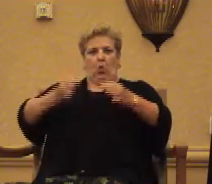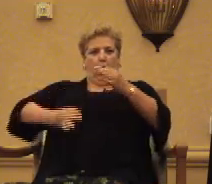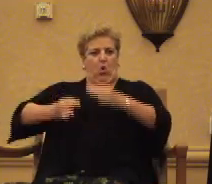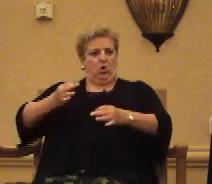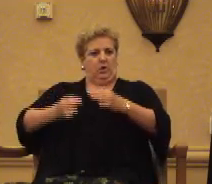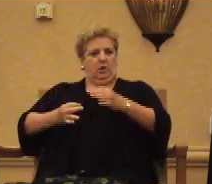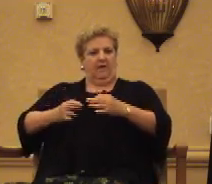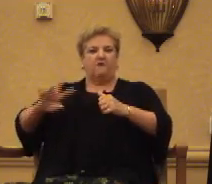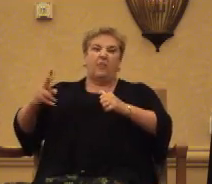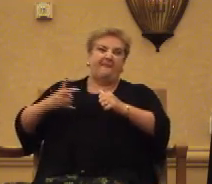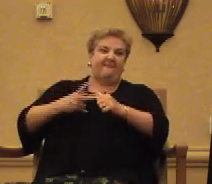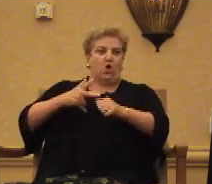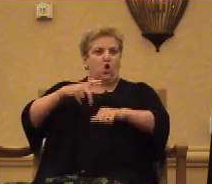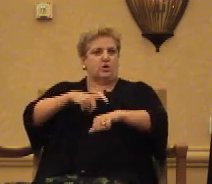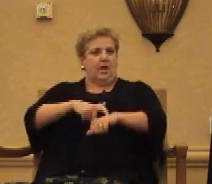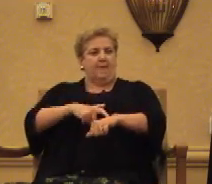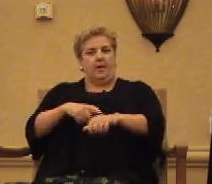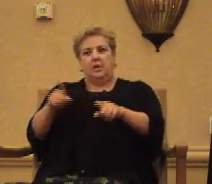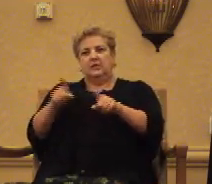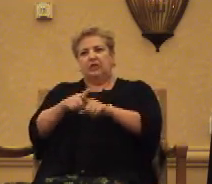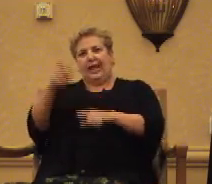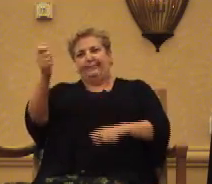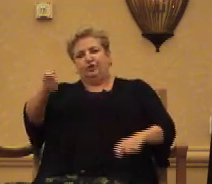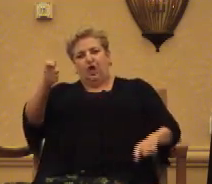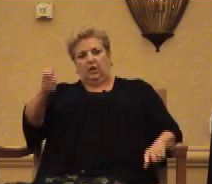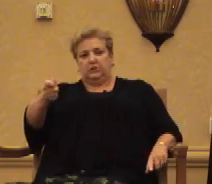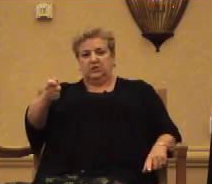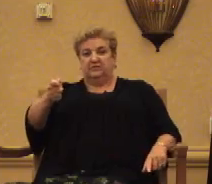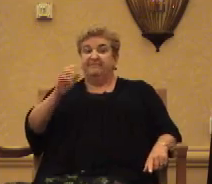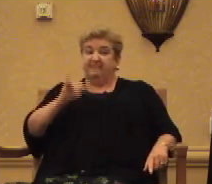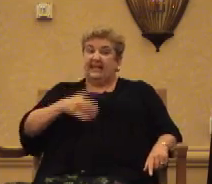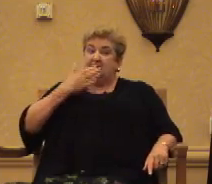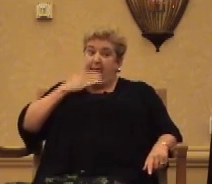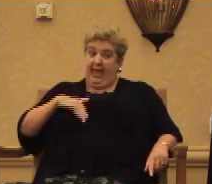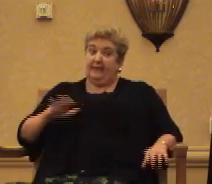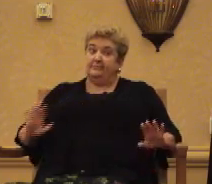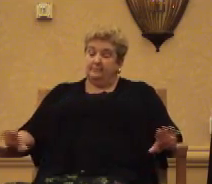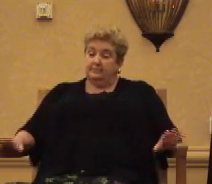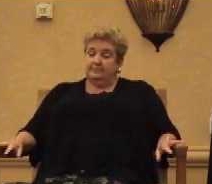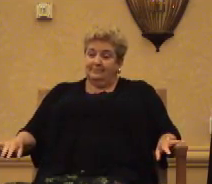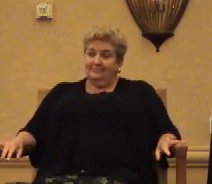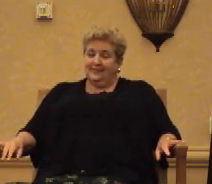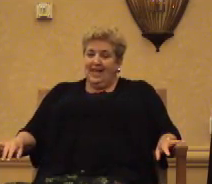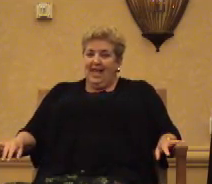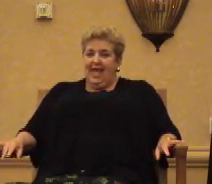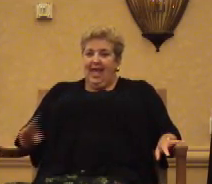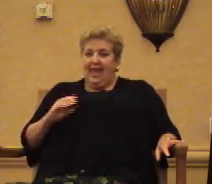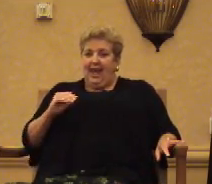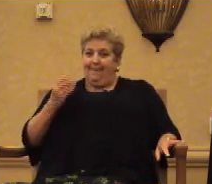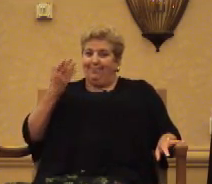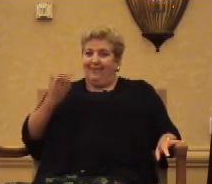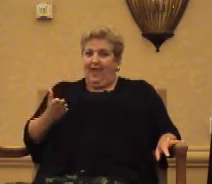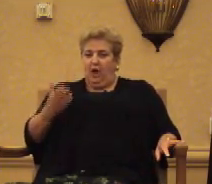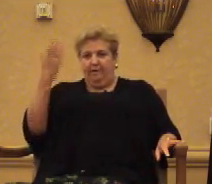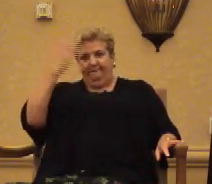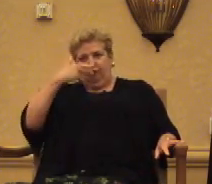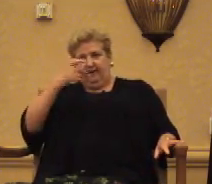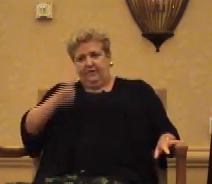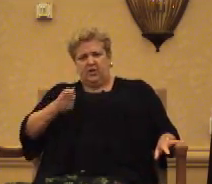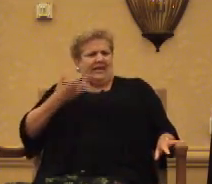third time, same judge, and this is bad. And I'm there, and I don't know why I'm there. If you'd asked me